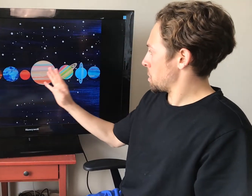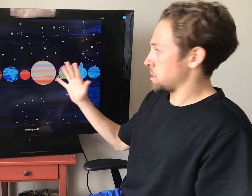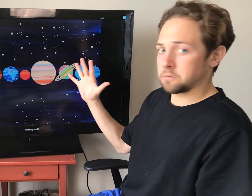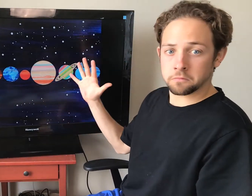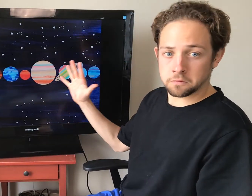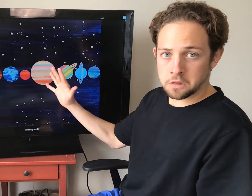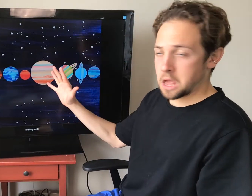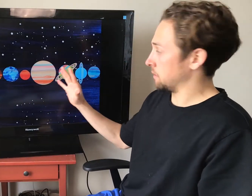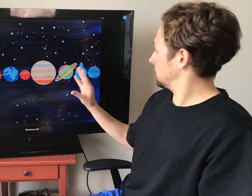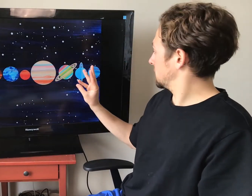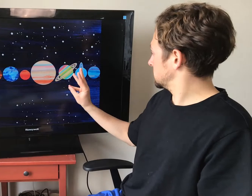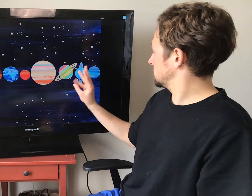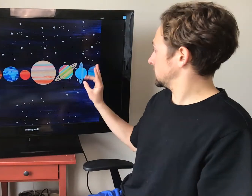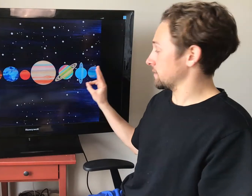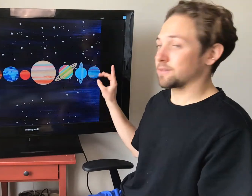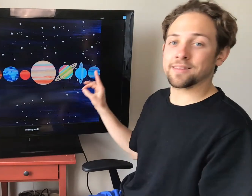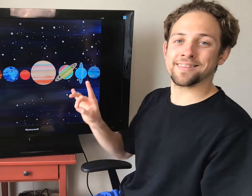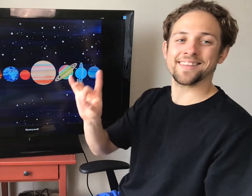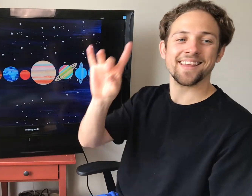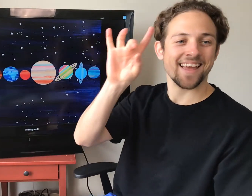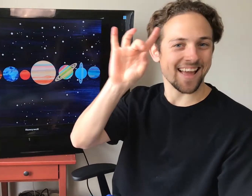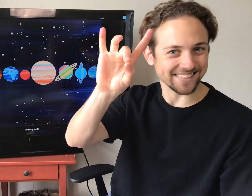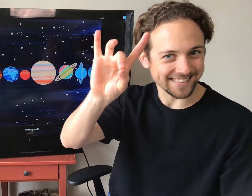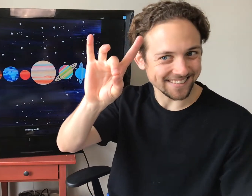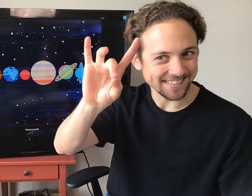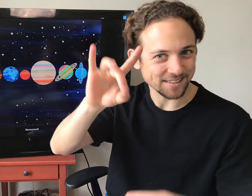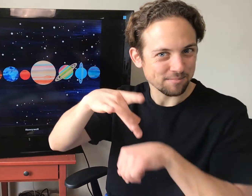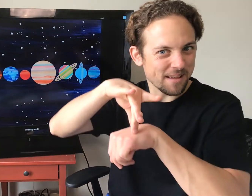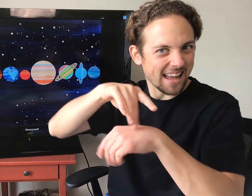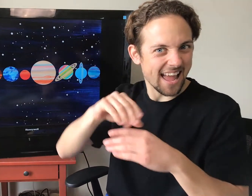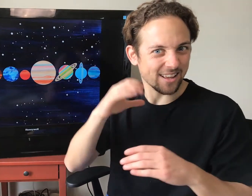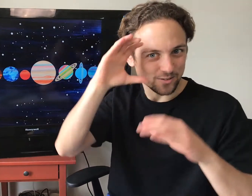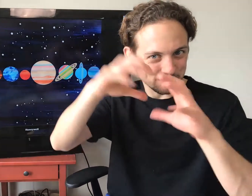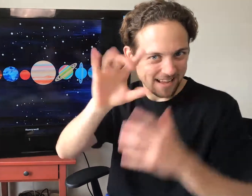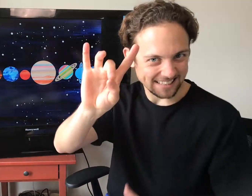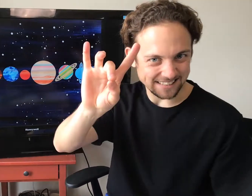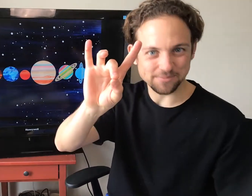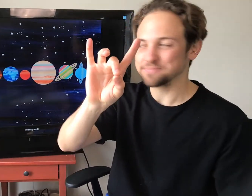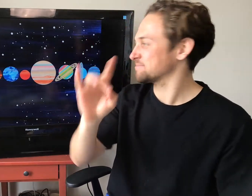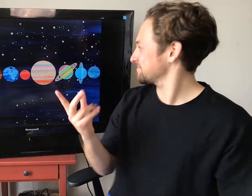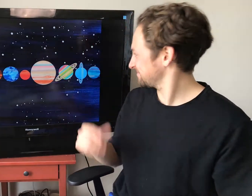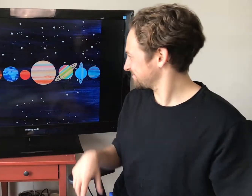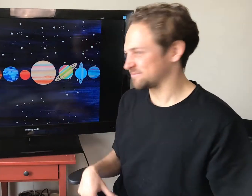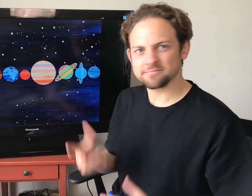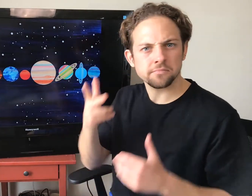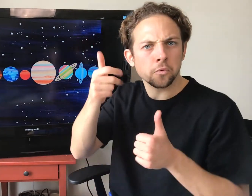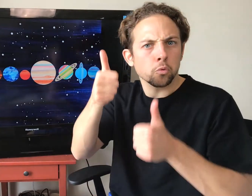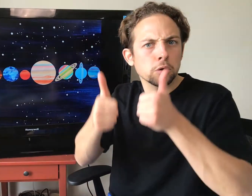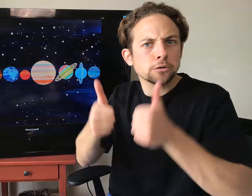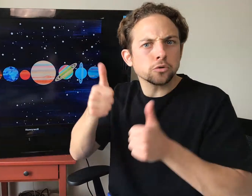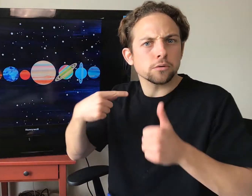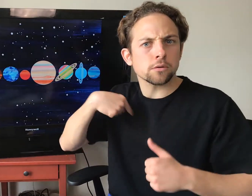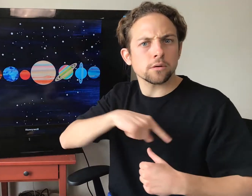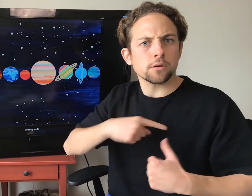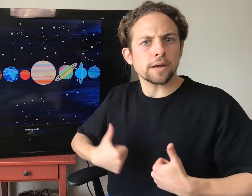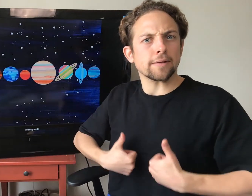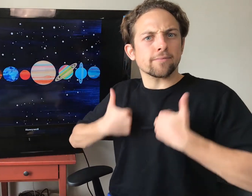1, 2, 3, 4, 5, 6, 7, 8 planets are in our solar system.